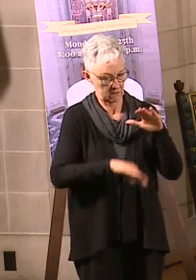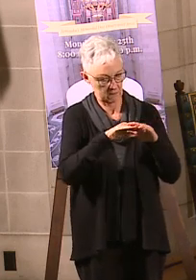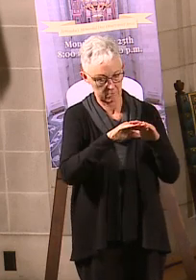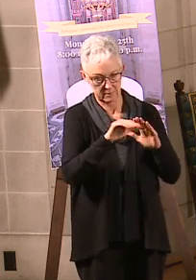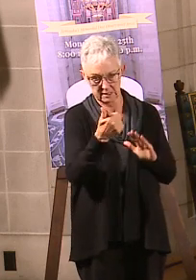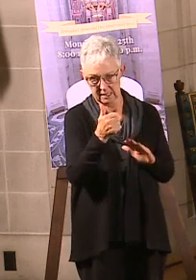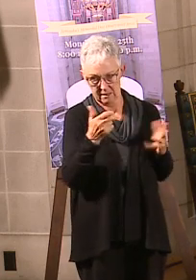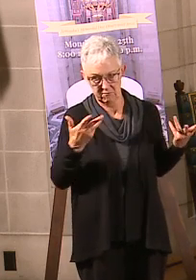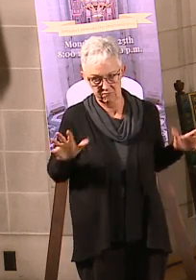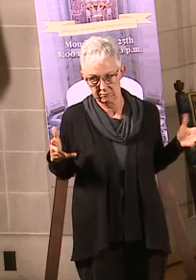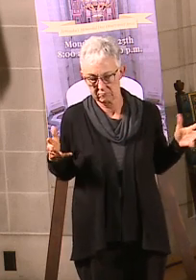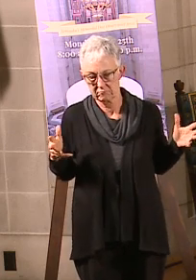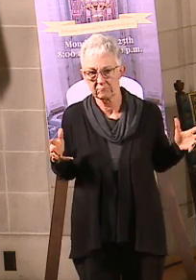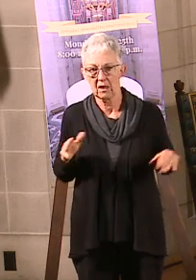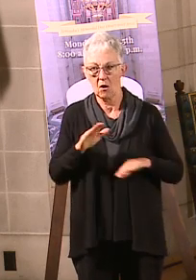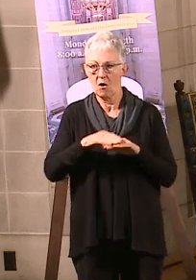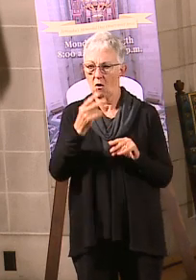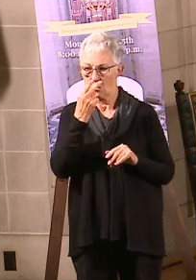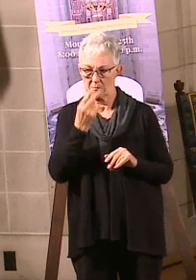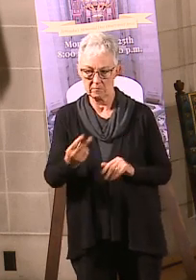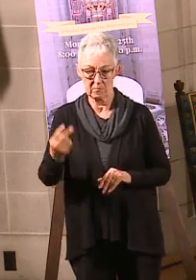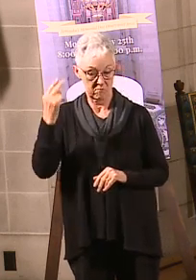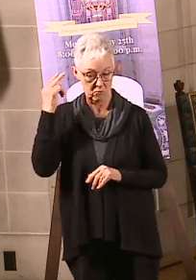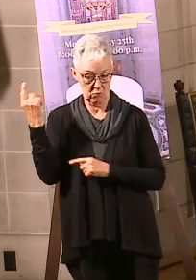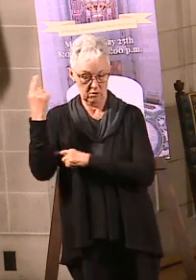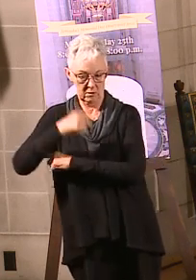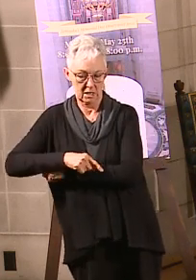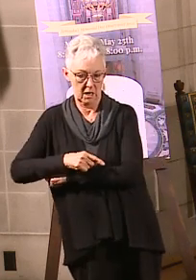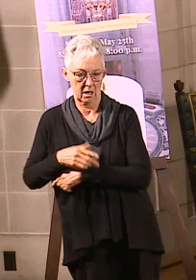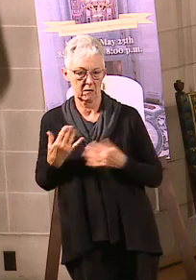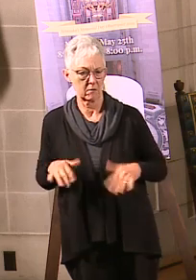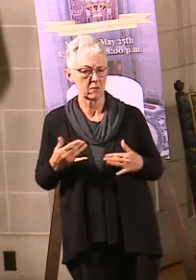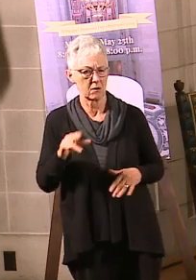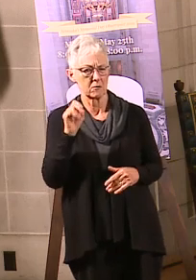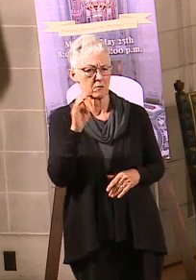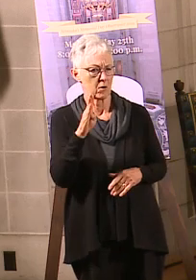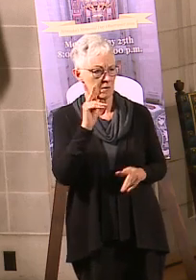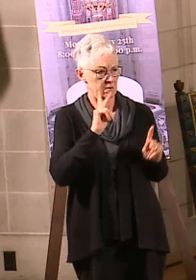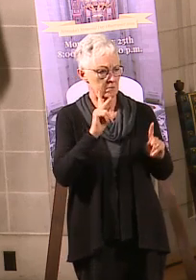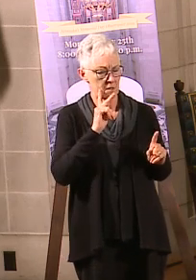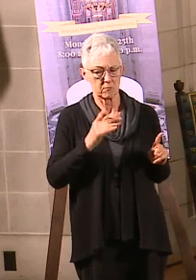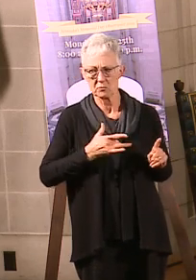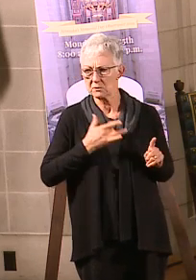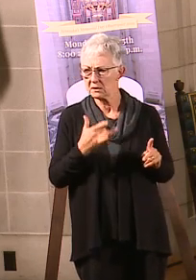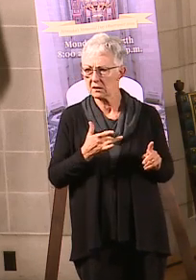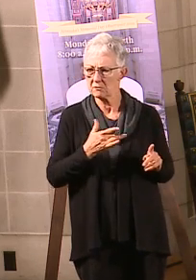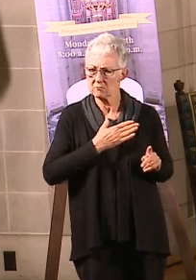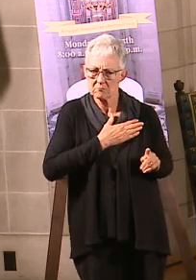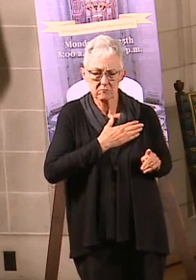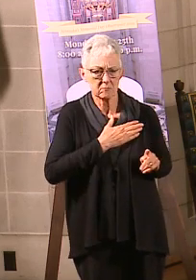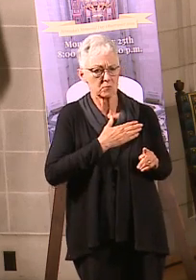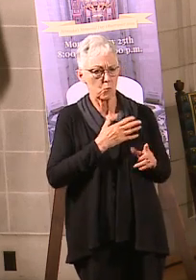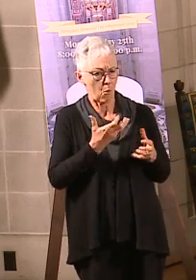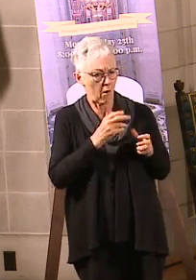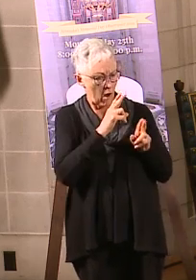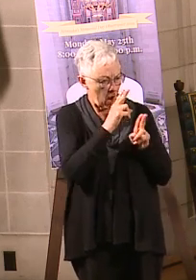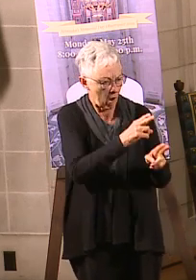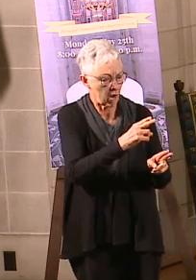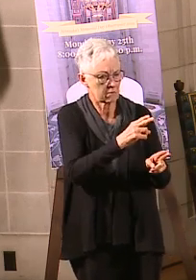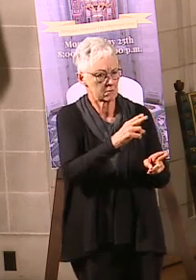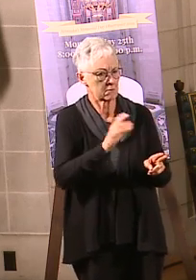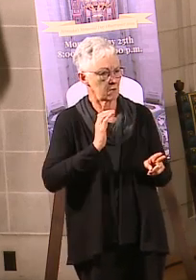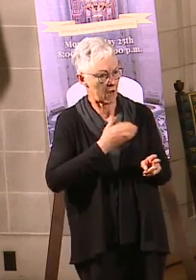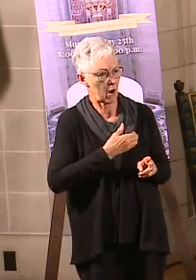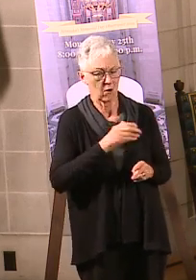Memorial Day, Nebraskans are very patriotic. We want to recognize our veterans. We want to remember our fallen heroes. And